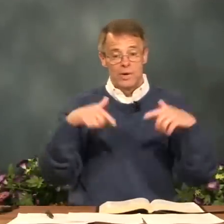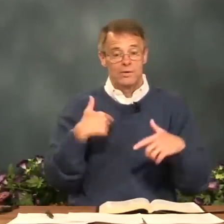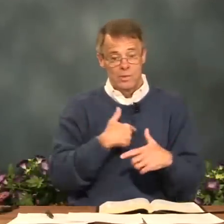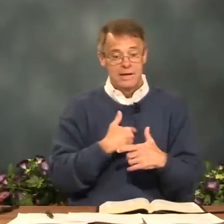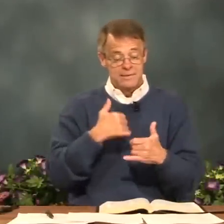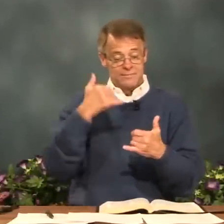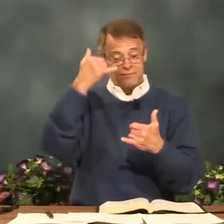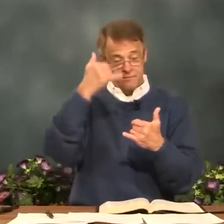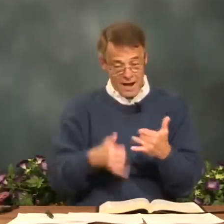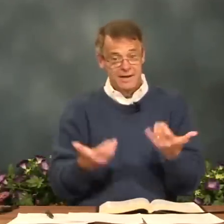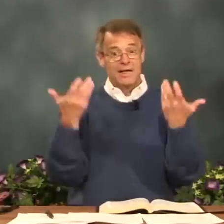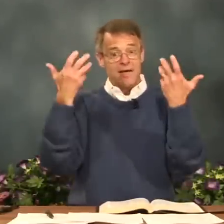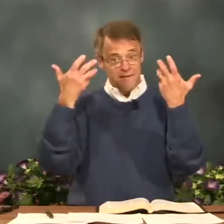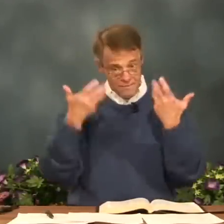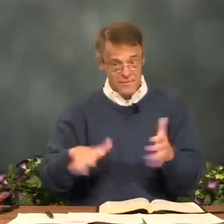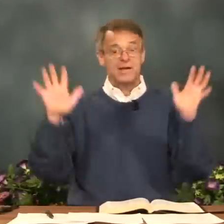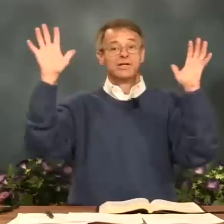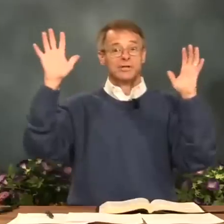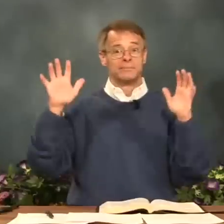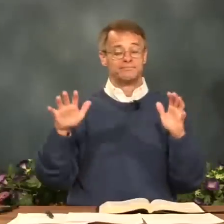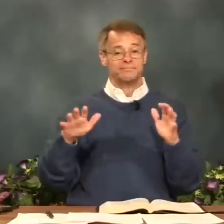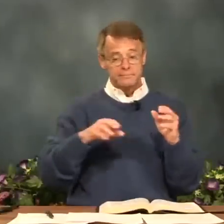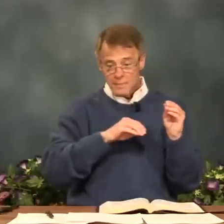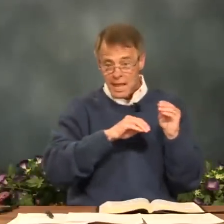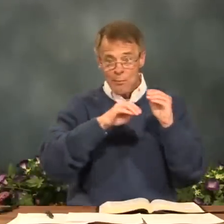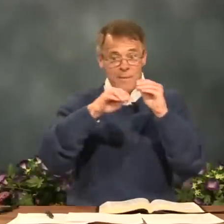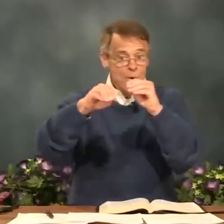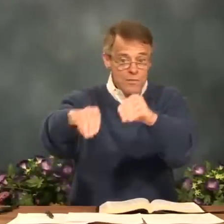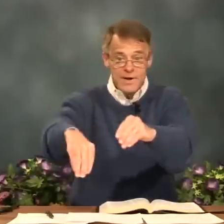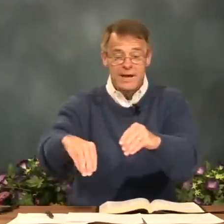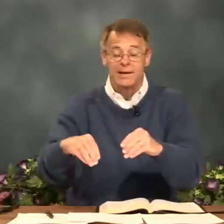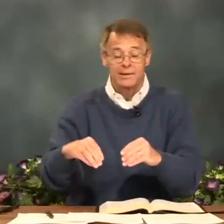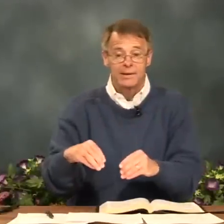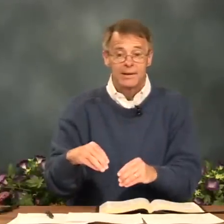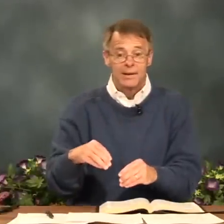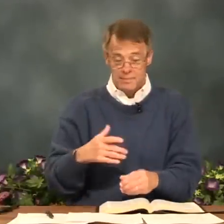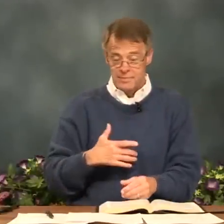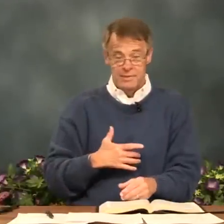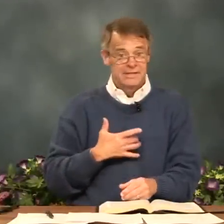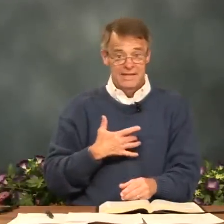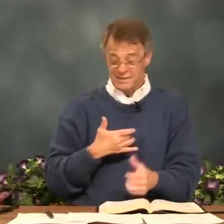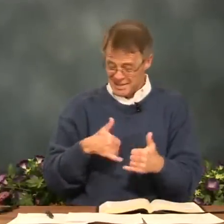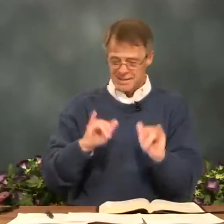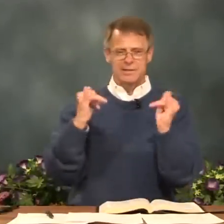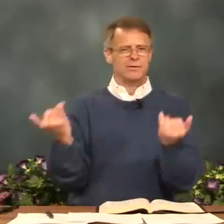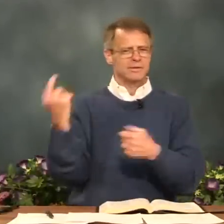When we finally finished and we moved in, the sense still